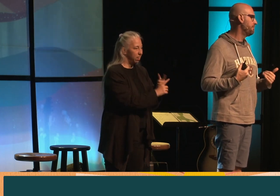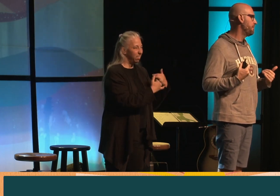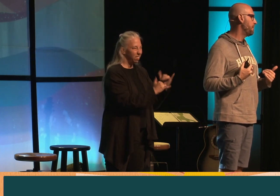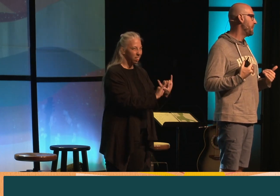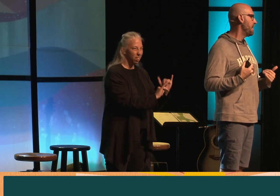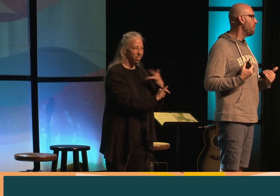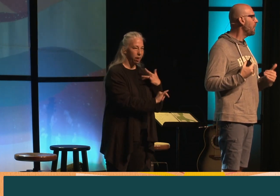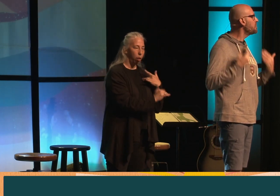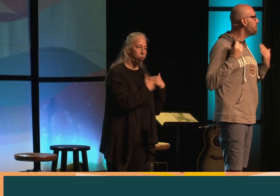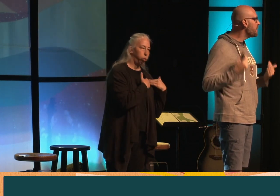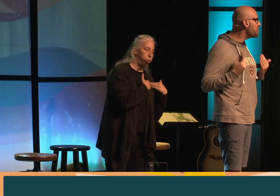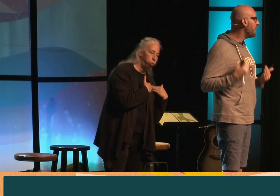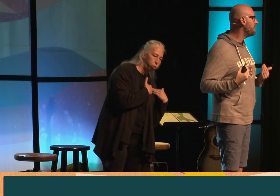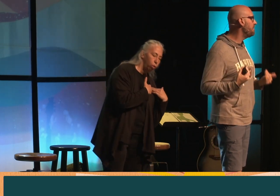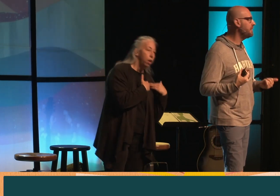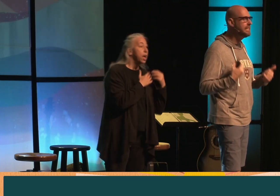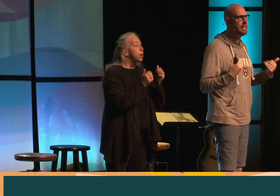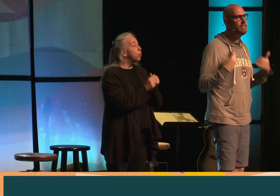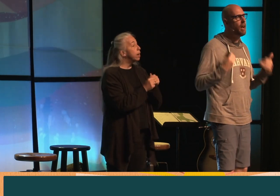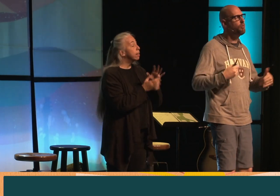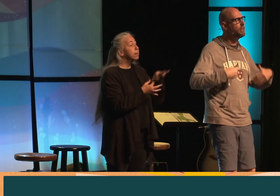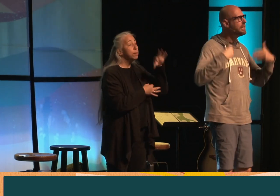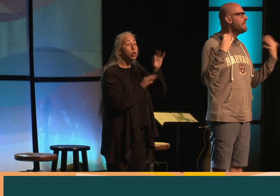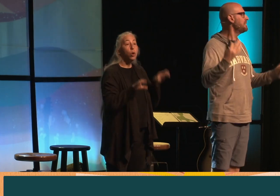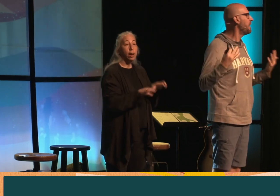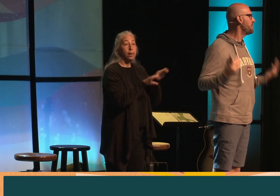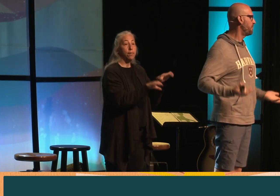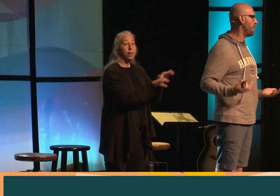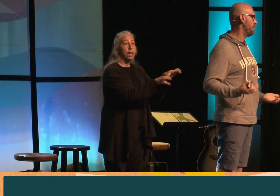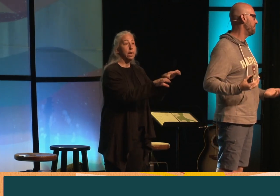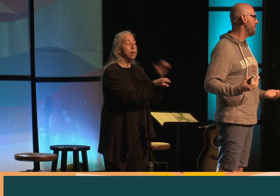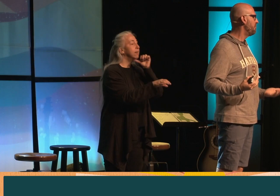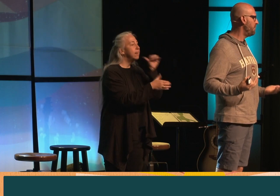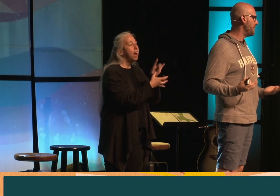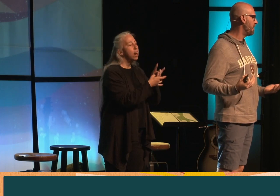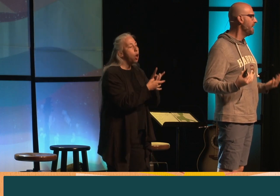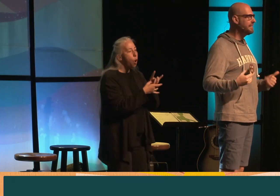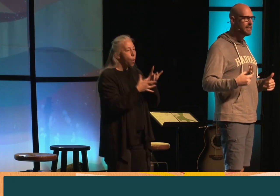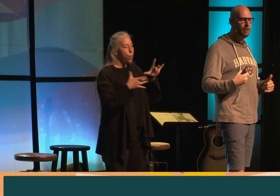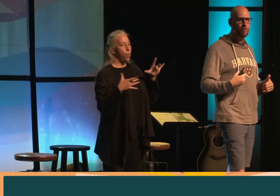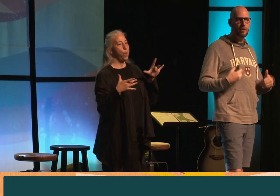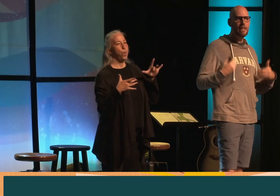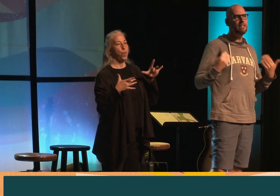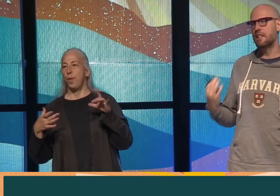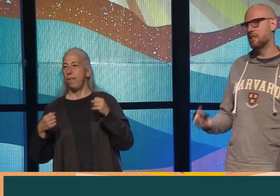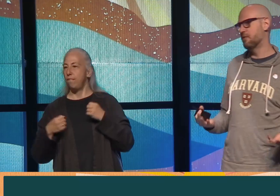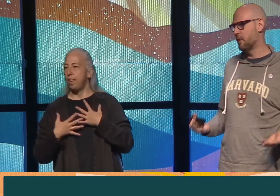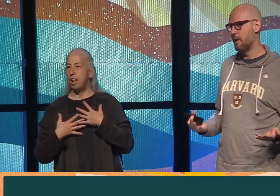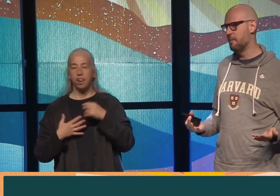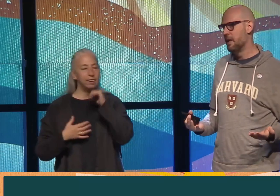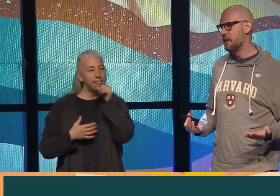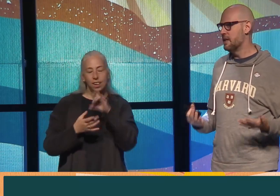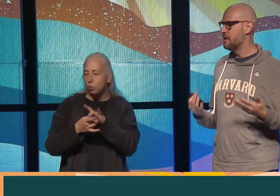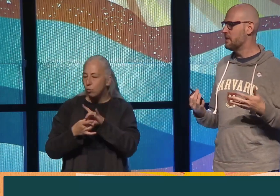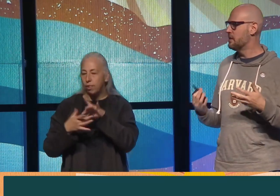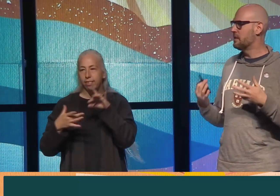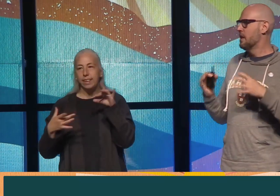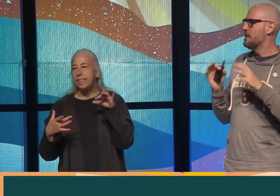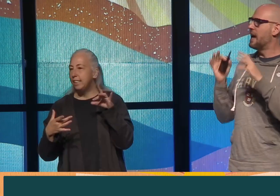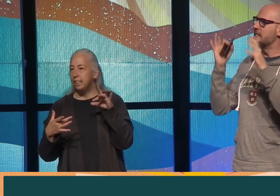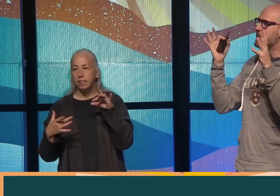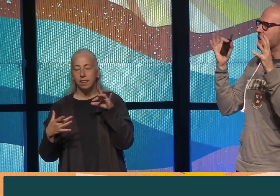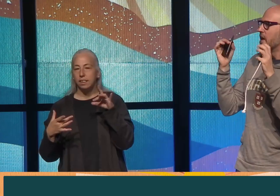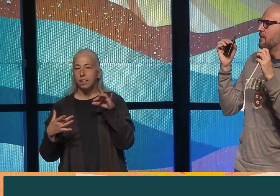down. When our spiritual activity does not release us from fear, doesn't release us from